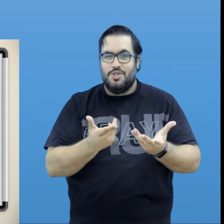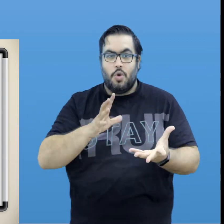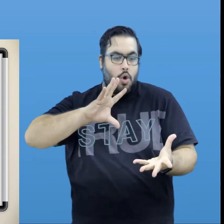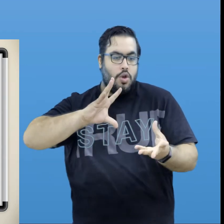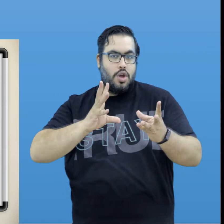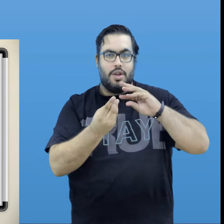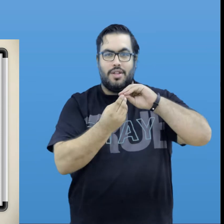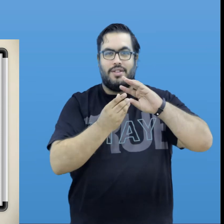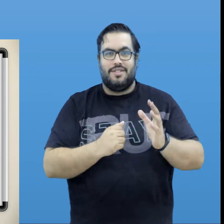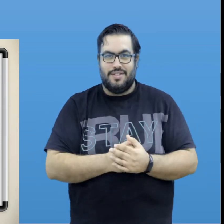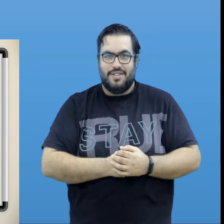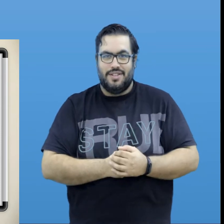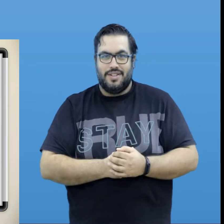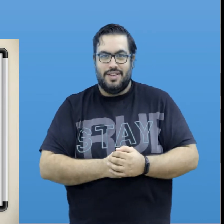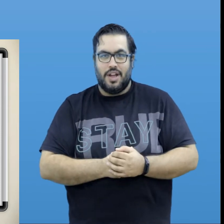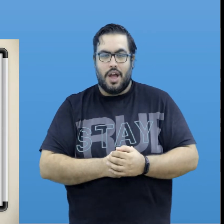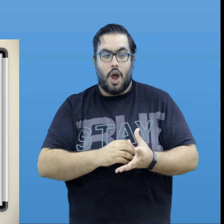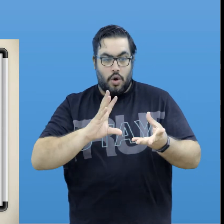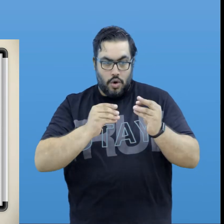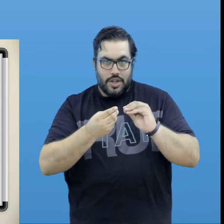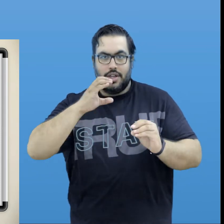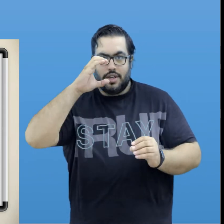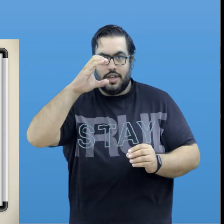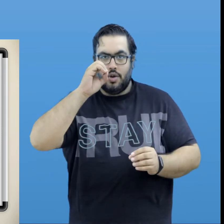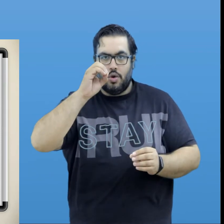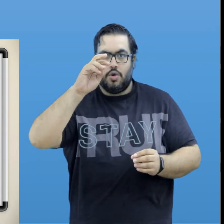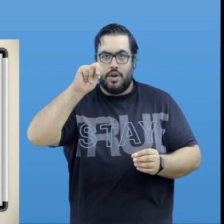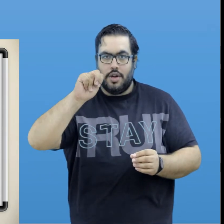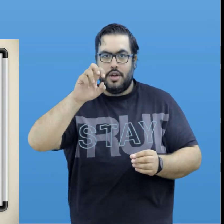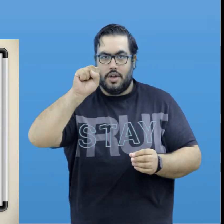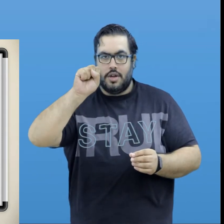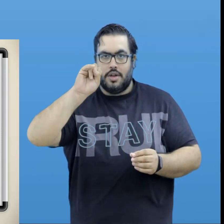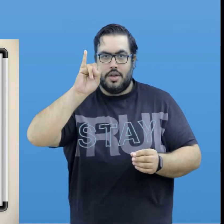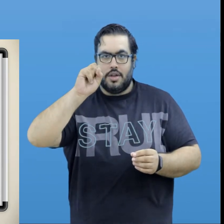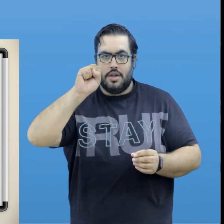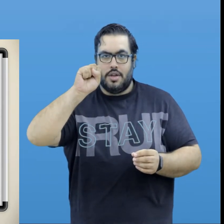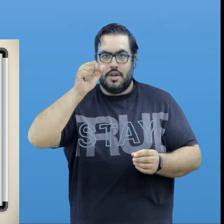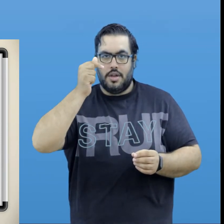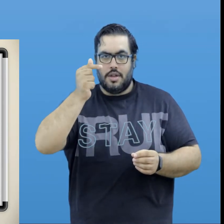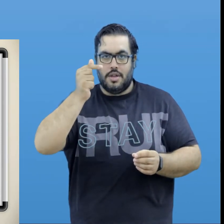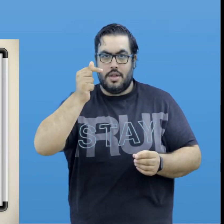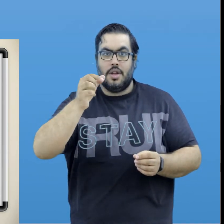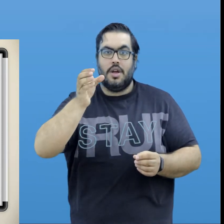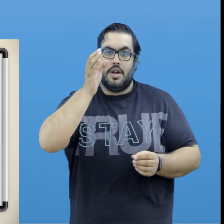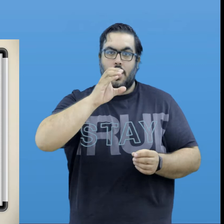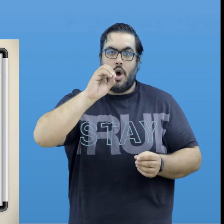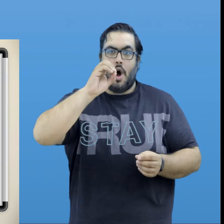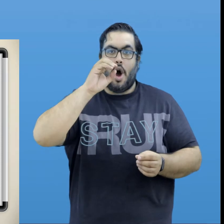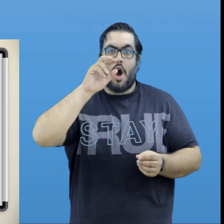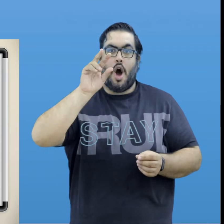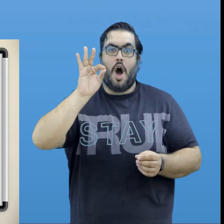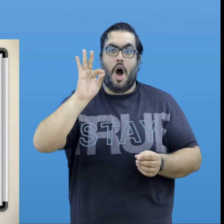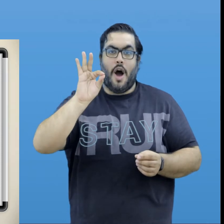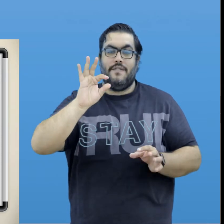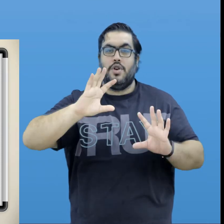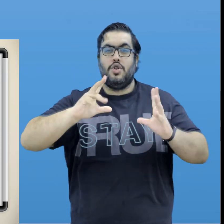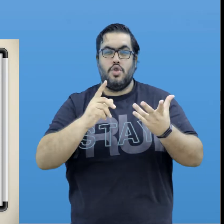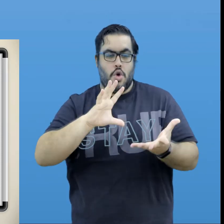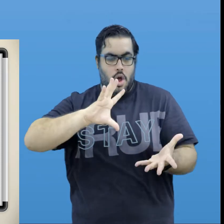In the first sentence, vitamin A promotes good vision, vitamin B increases energy production.